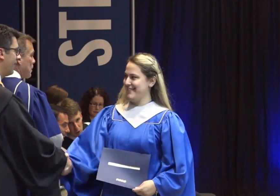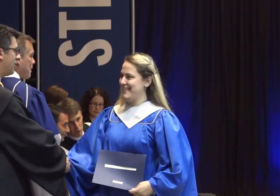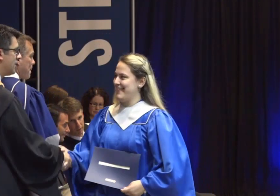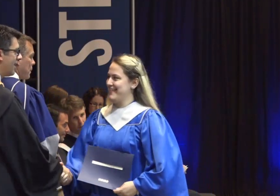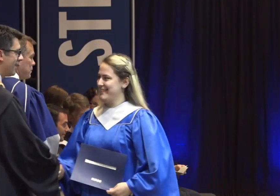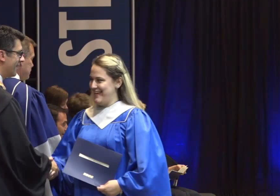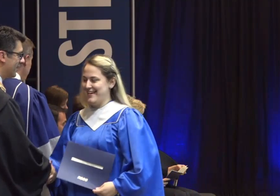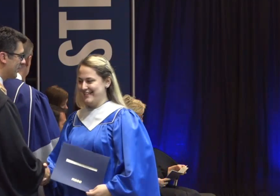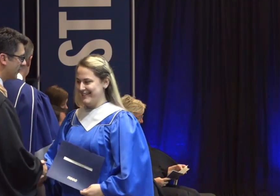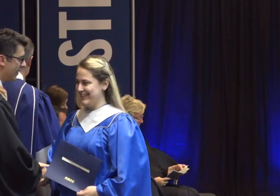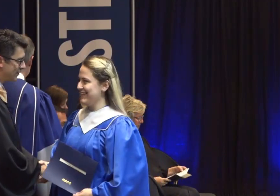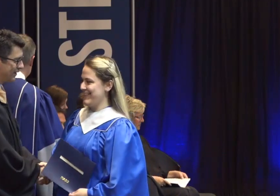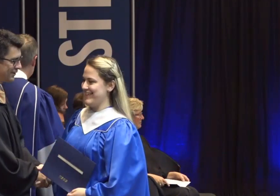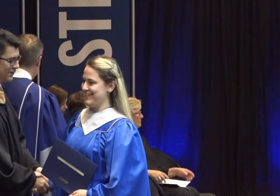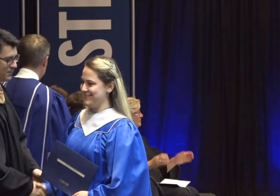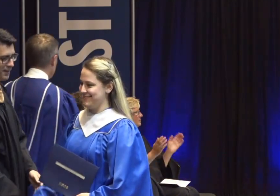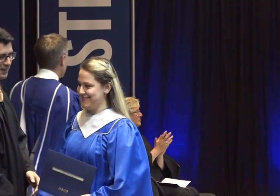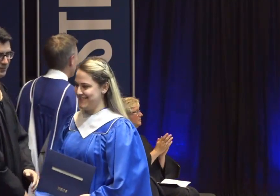Kristen Warnell.